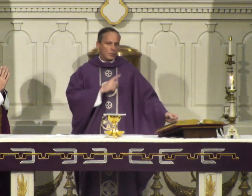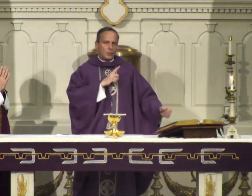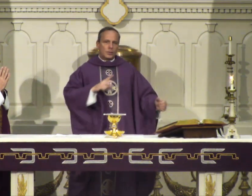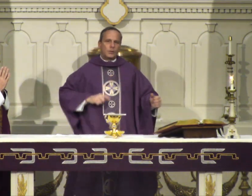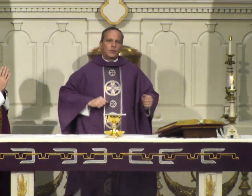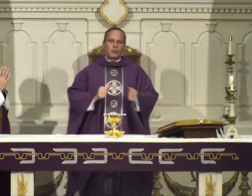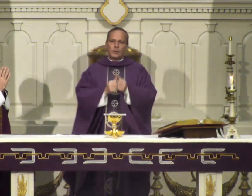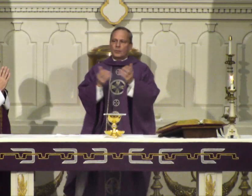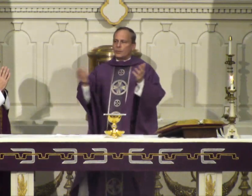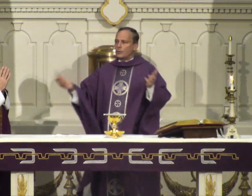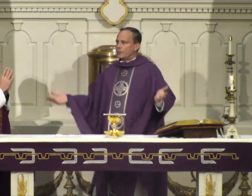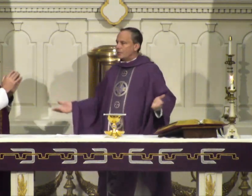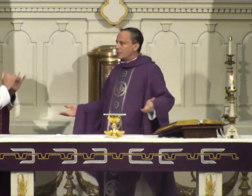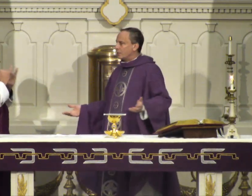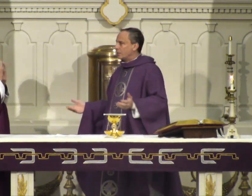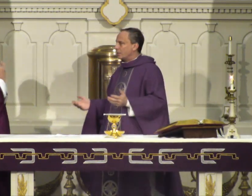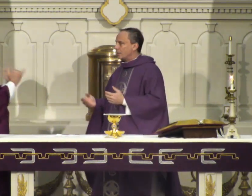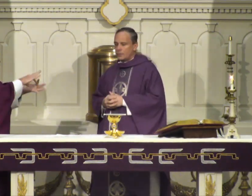The Lord be with you.